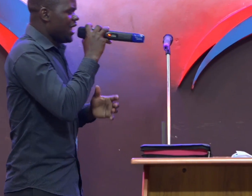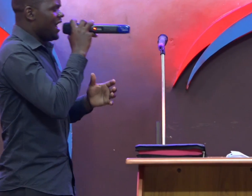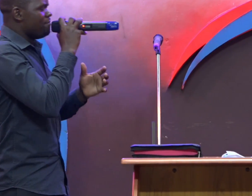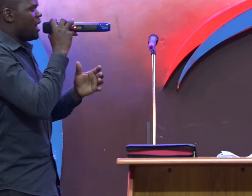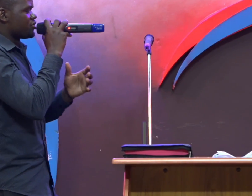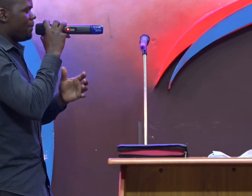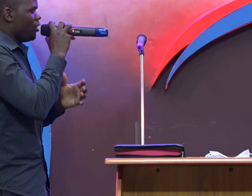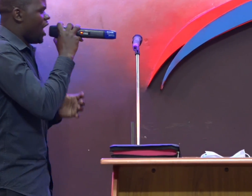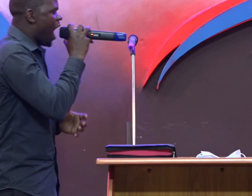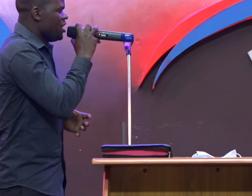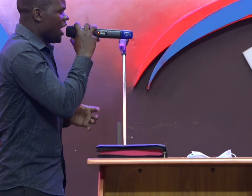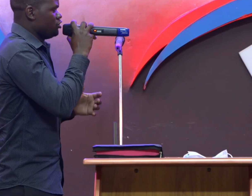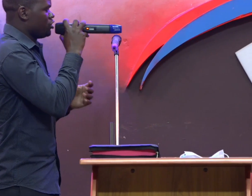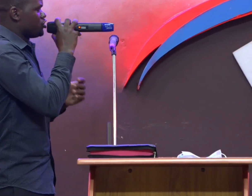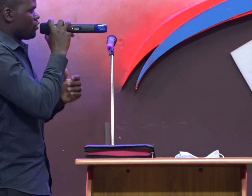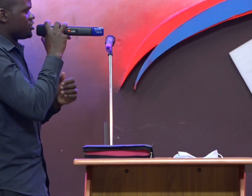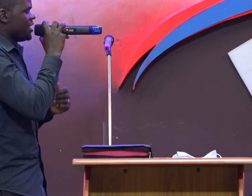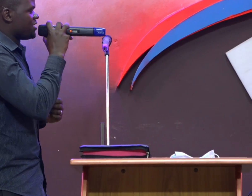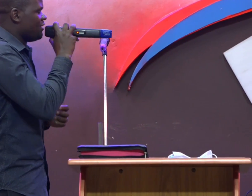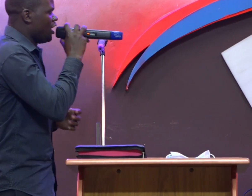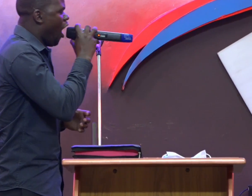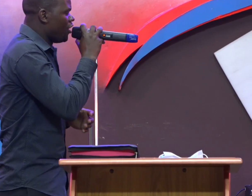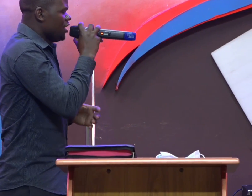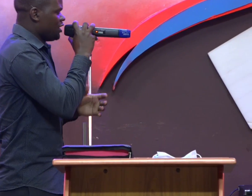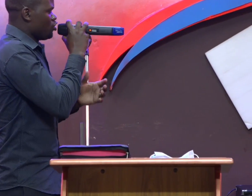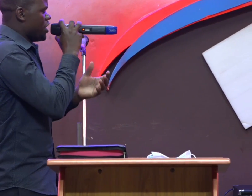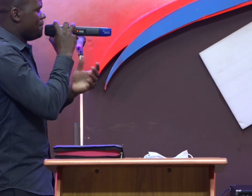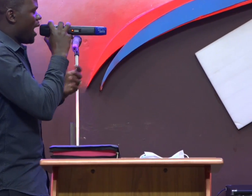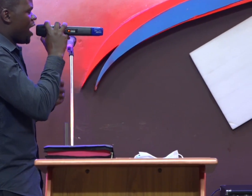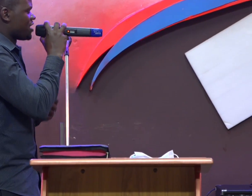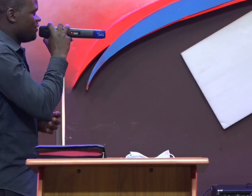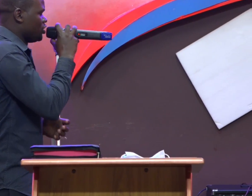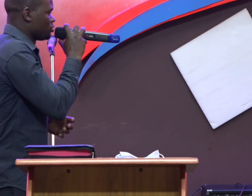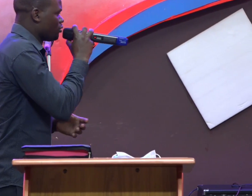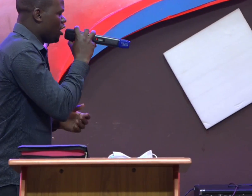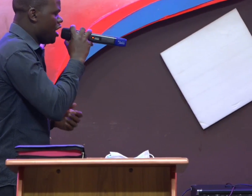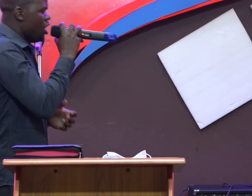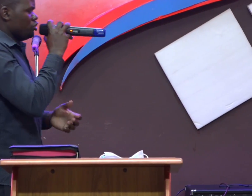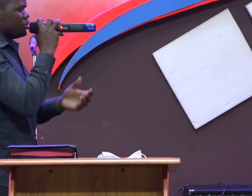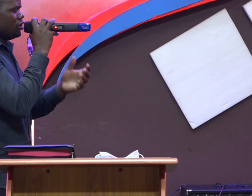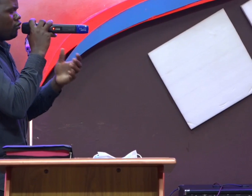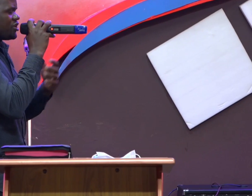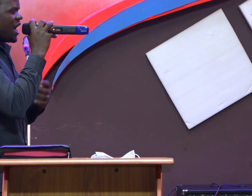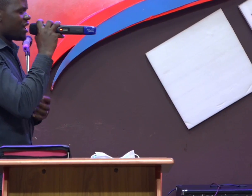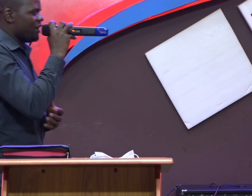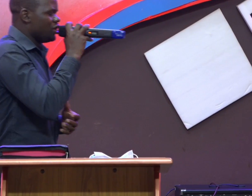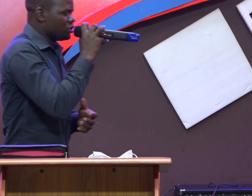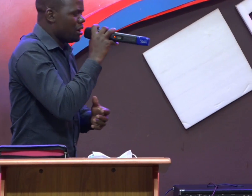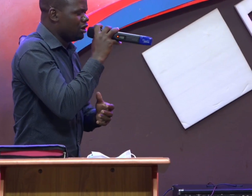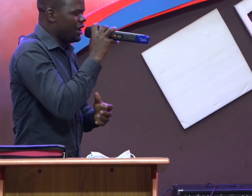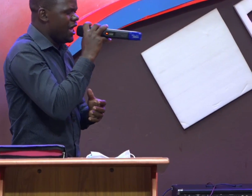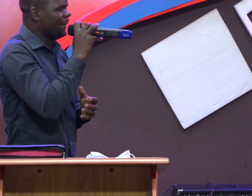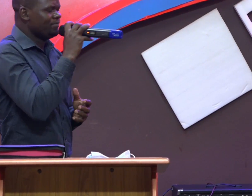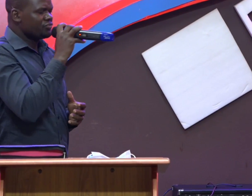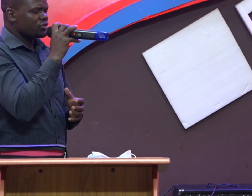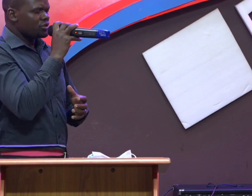glory, that have mass upon us, that you restrengthen us, Heavenly Lord, that you re-empower us, Heavenly King of glory, you redress us, Heavenly King